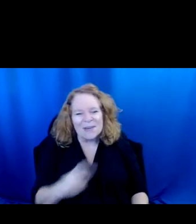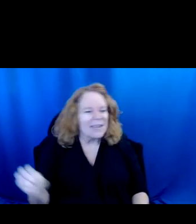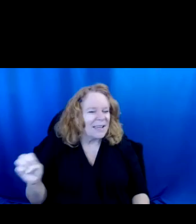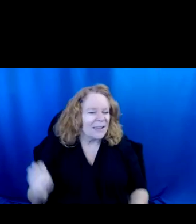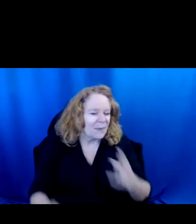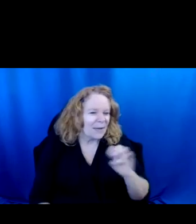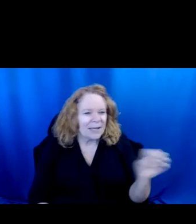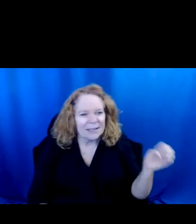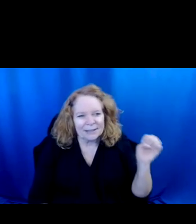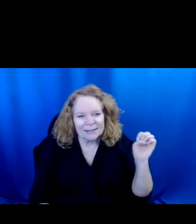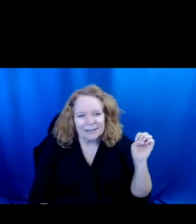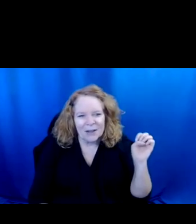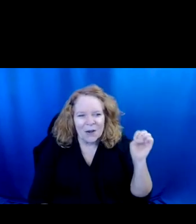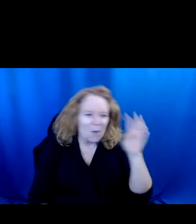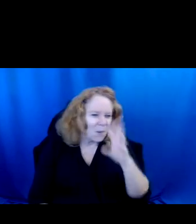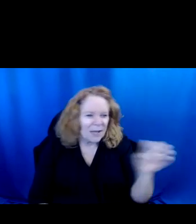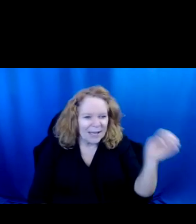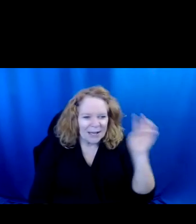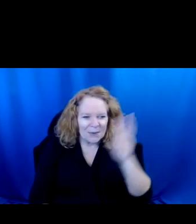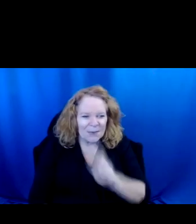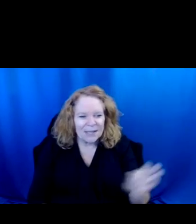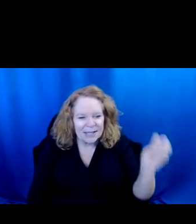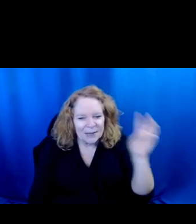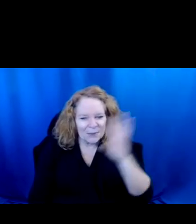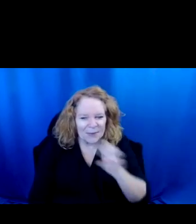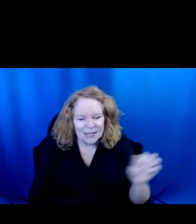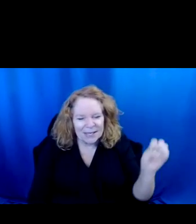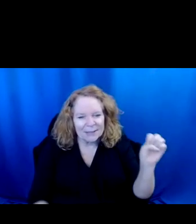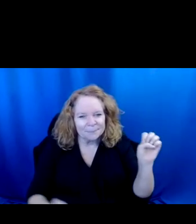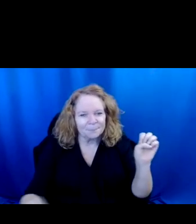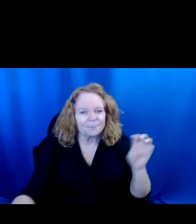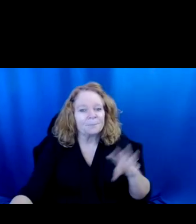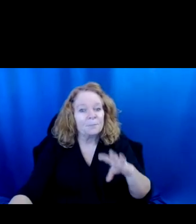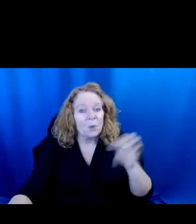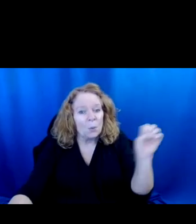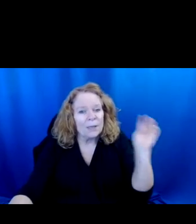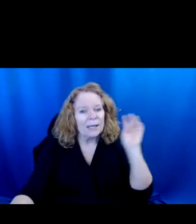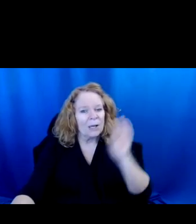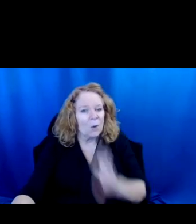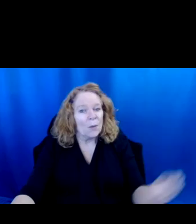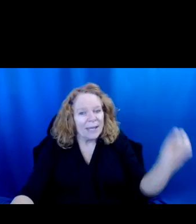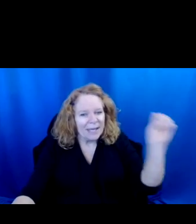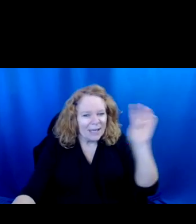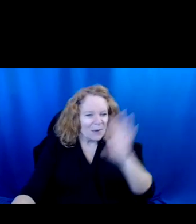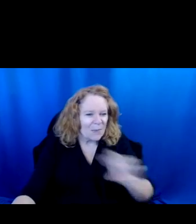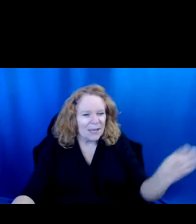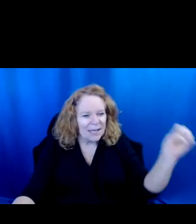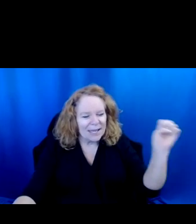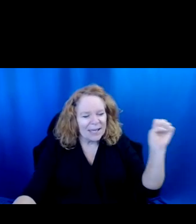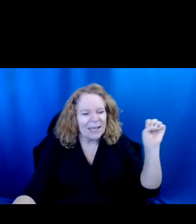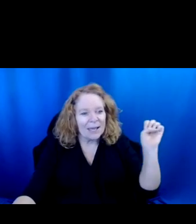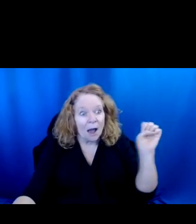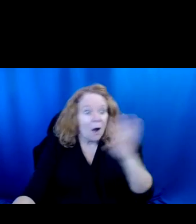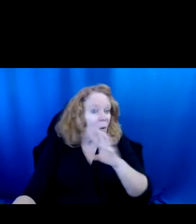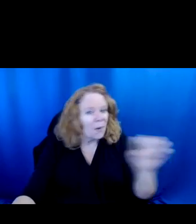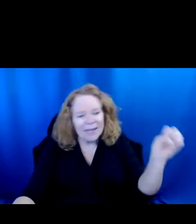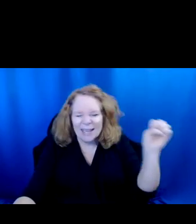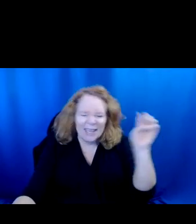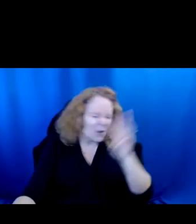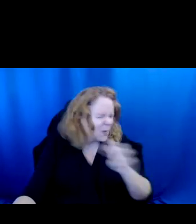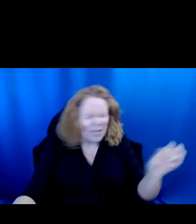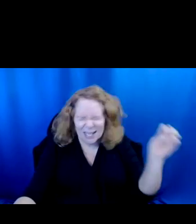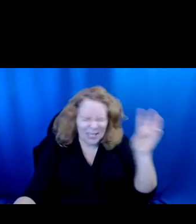wee, wee. Wee, wee, wee. Wee, wee, wee.